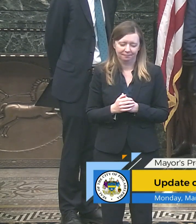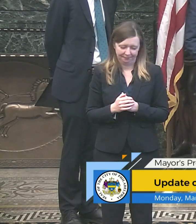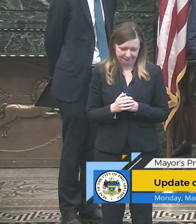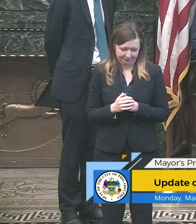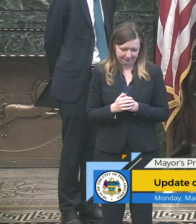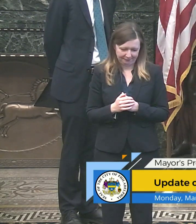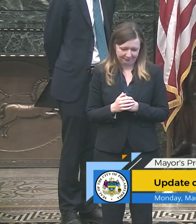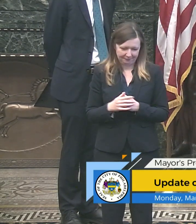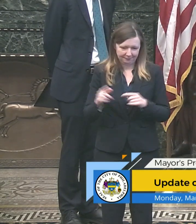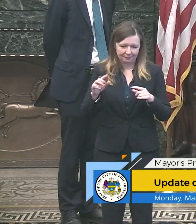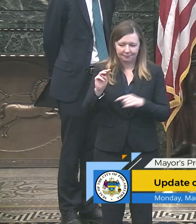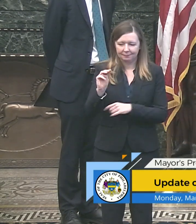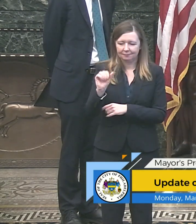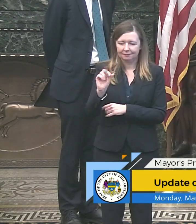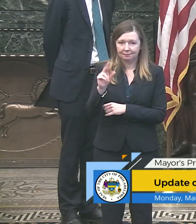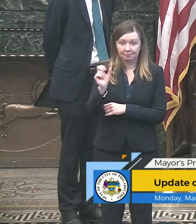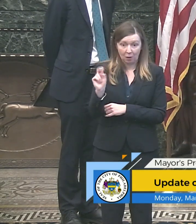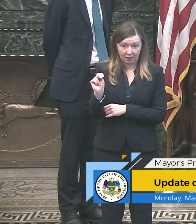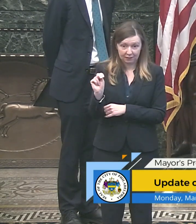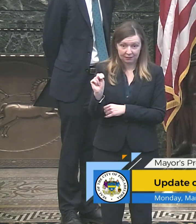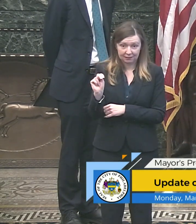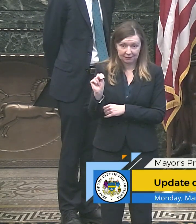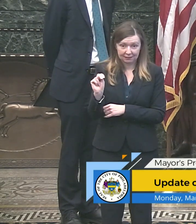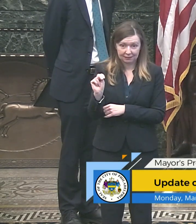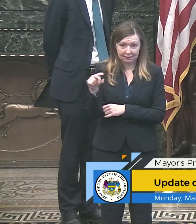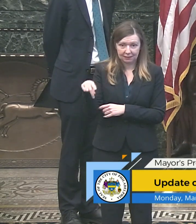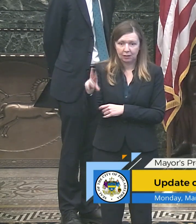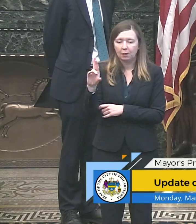go back to Martin Pratt of YBN Philly.